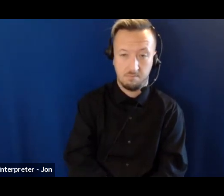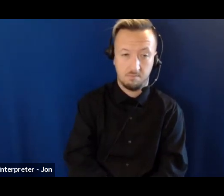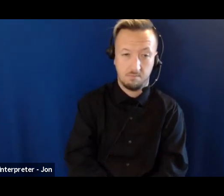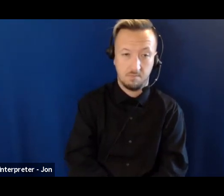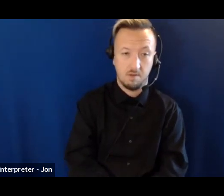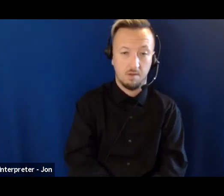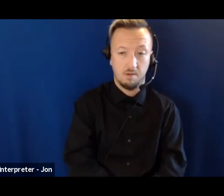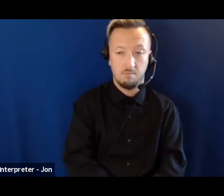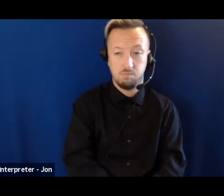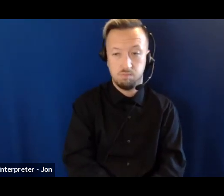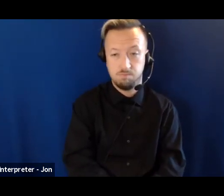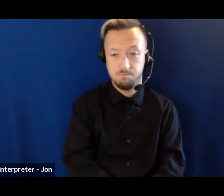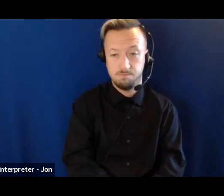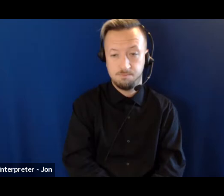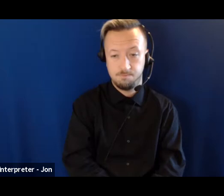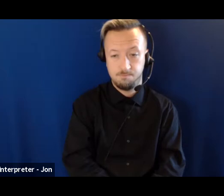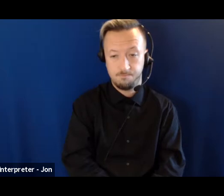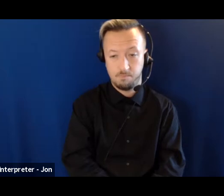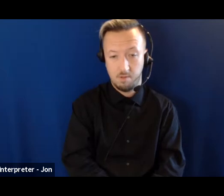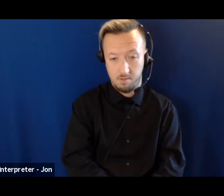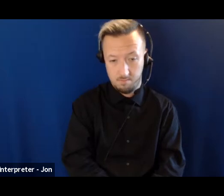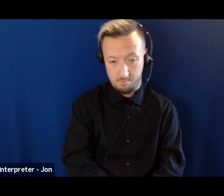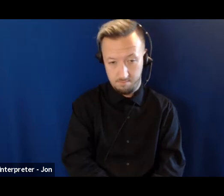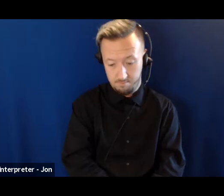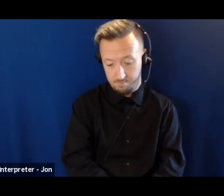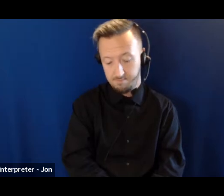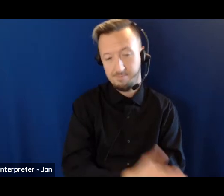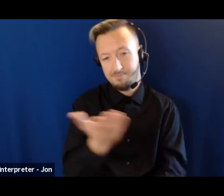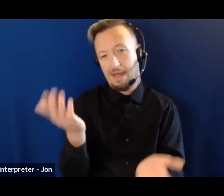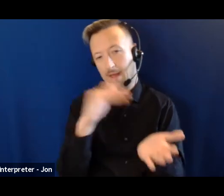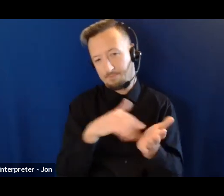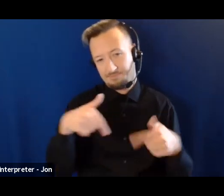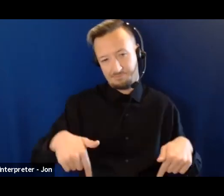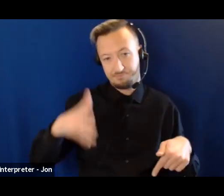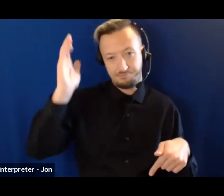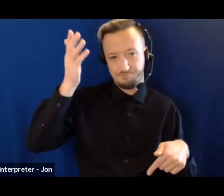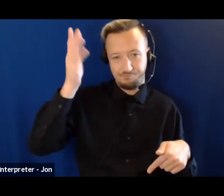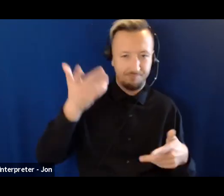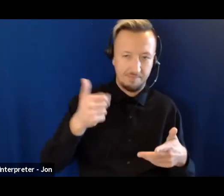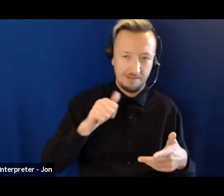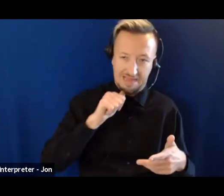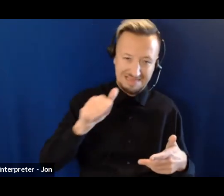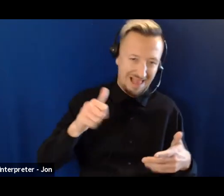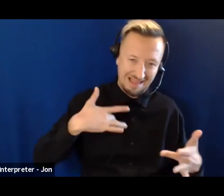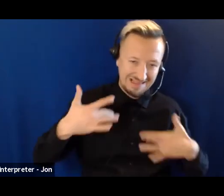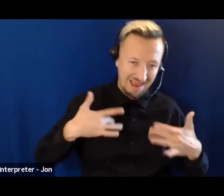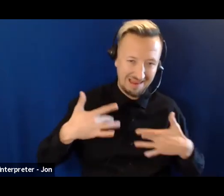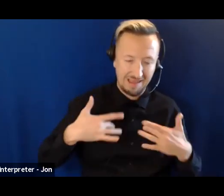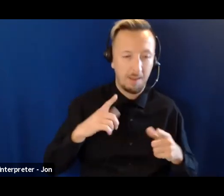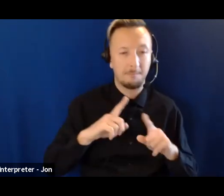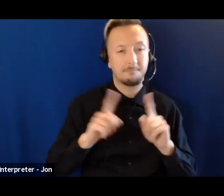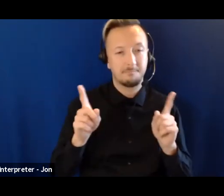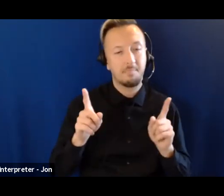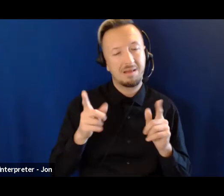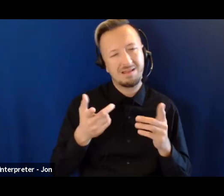So, you know, again, I said this isn't like the exciting presentation, but it's